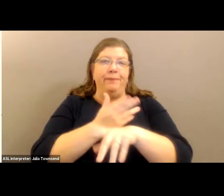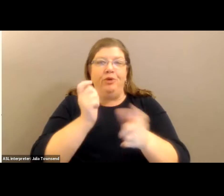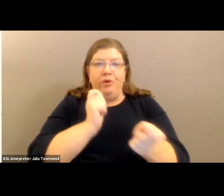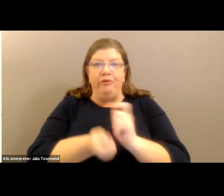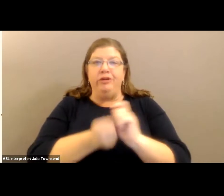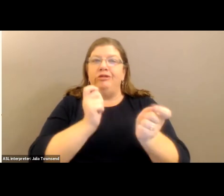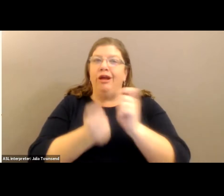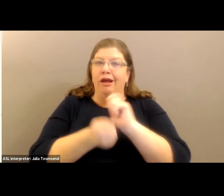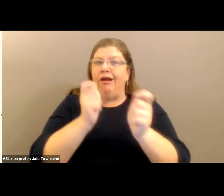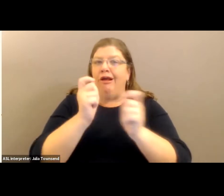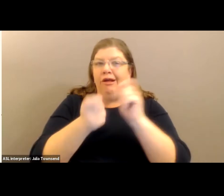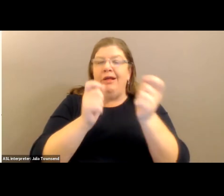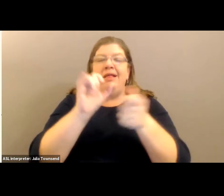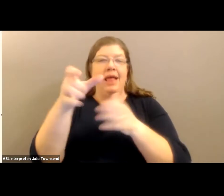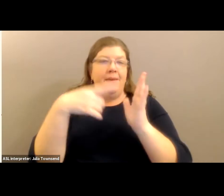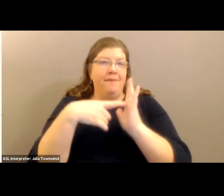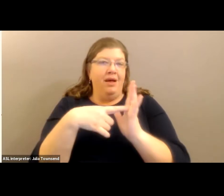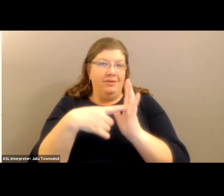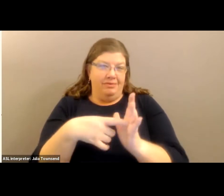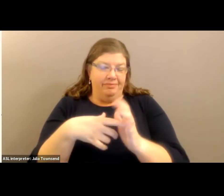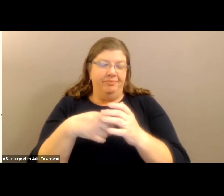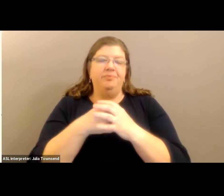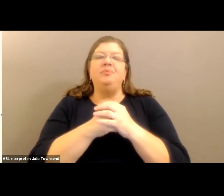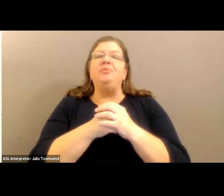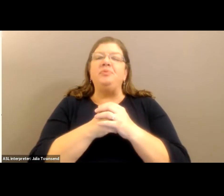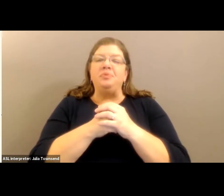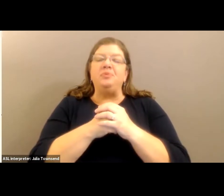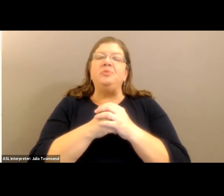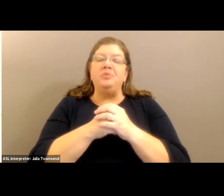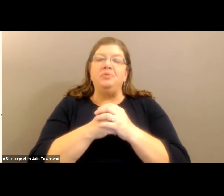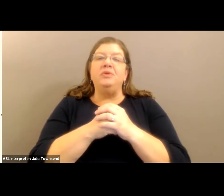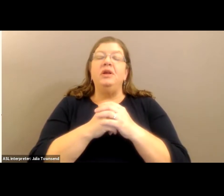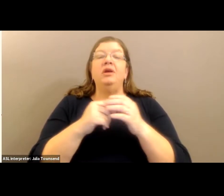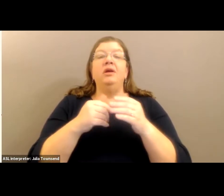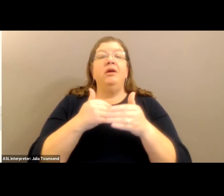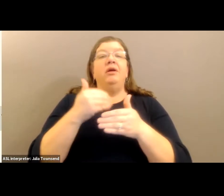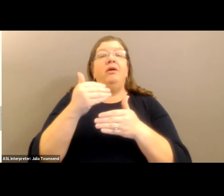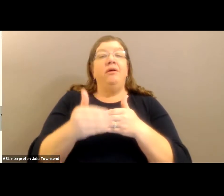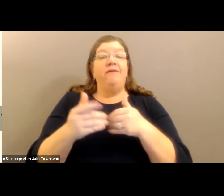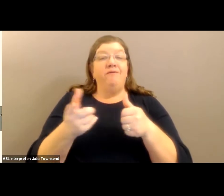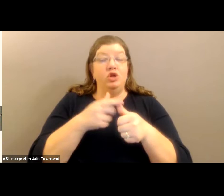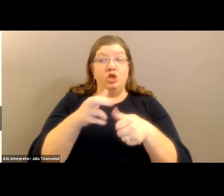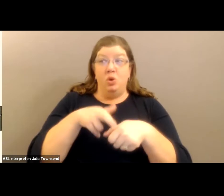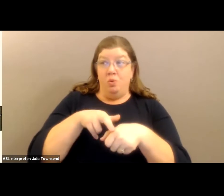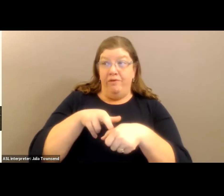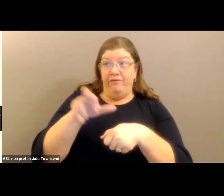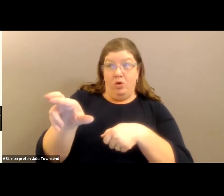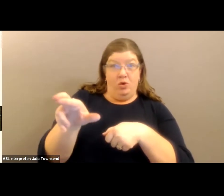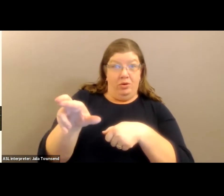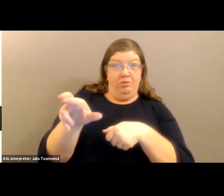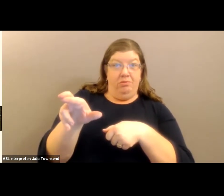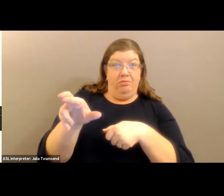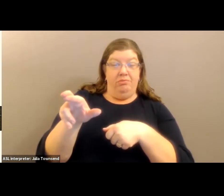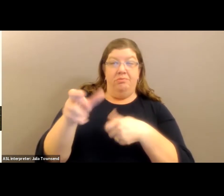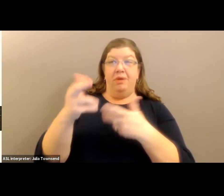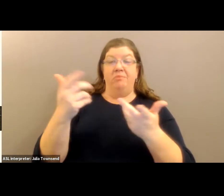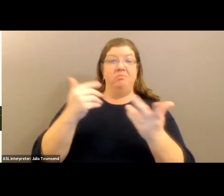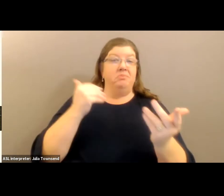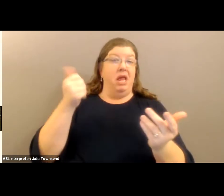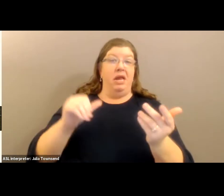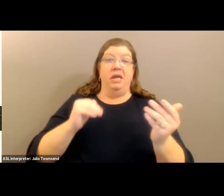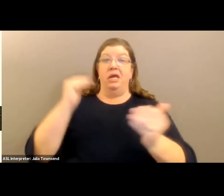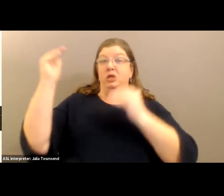in the model. The first step is a referral is made by an adult